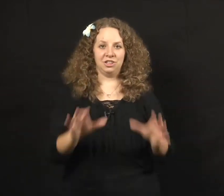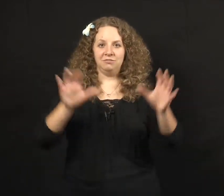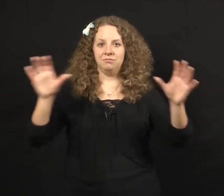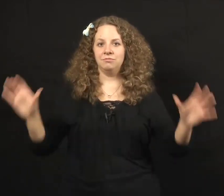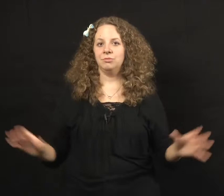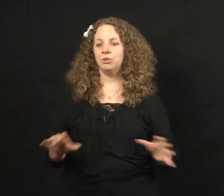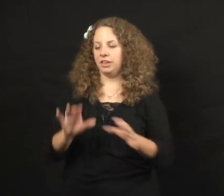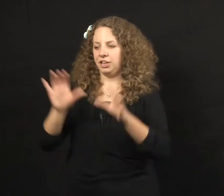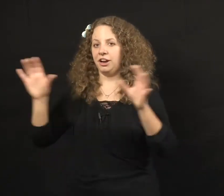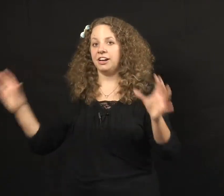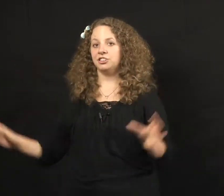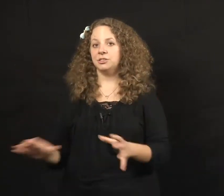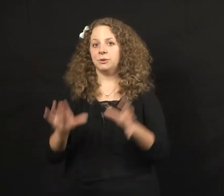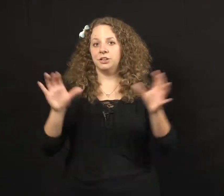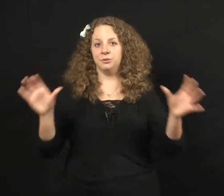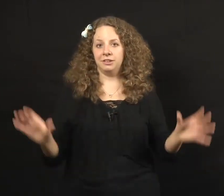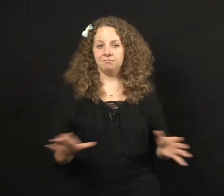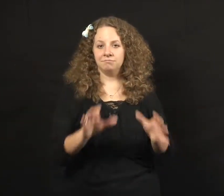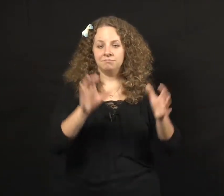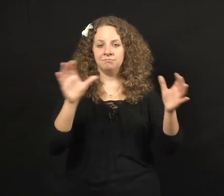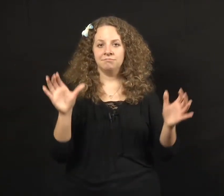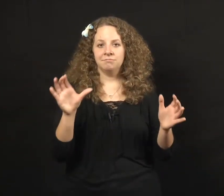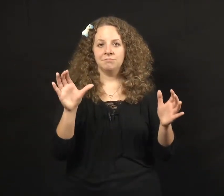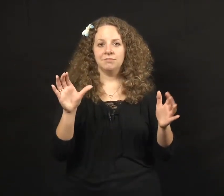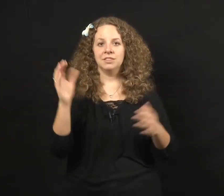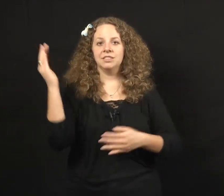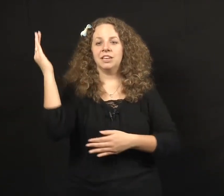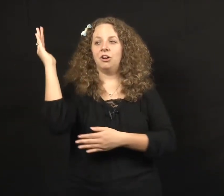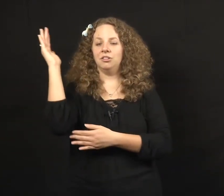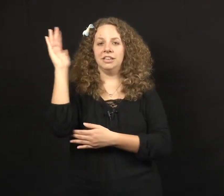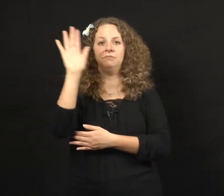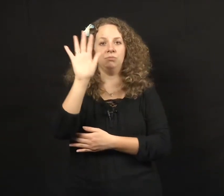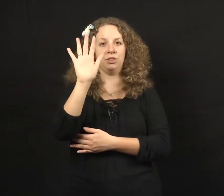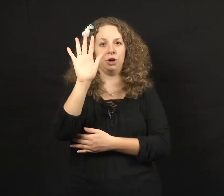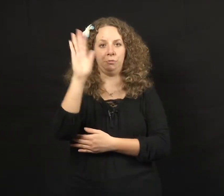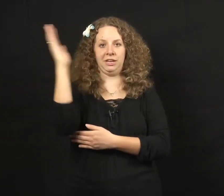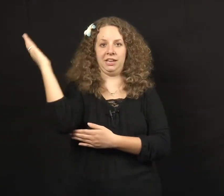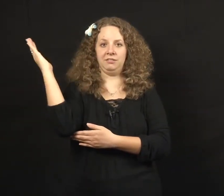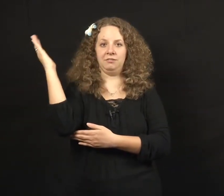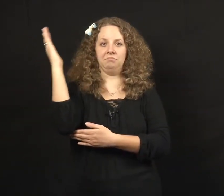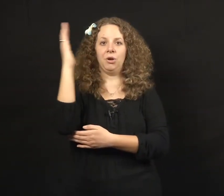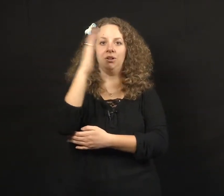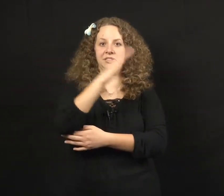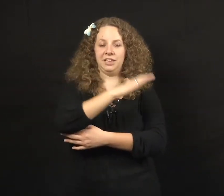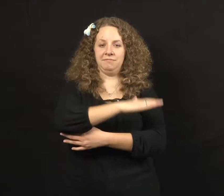Action, or like your actions, what you're doing. The sign all day with an open hand, all day.